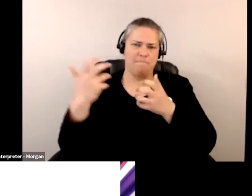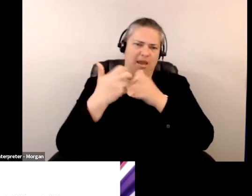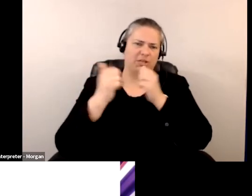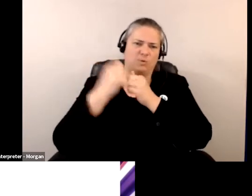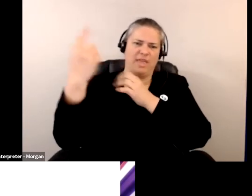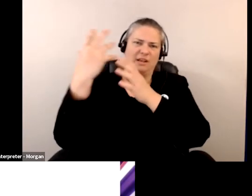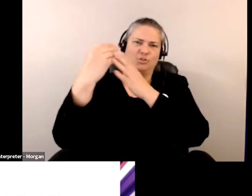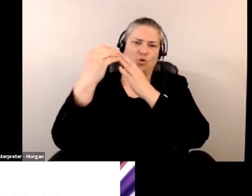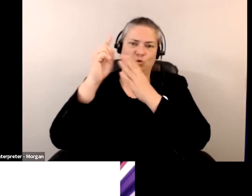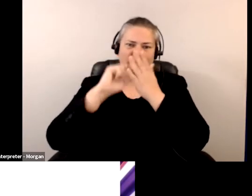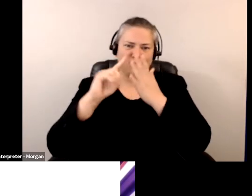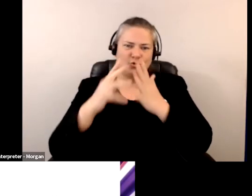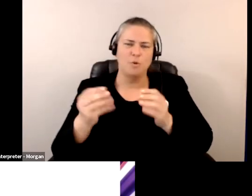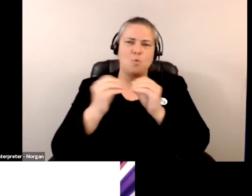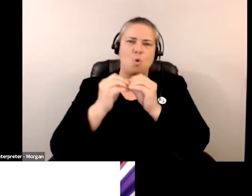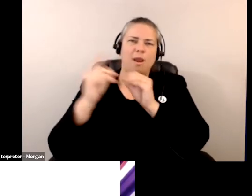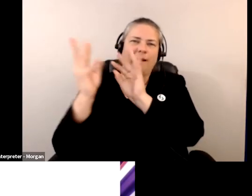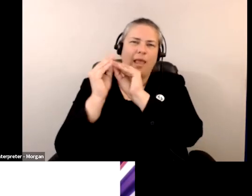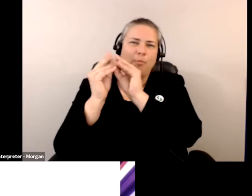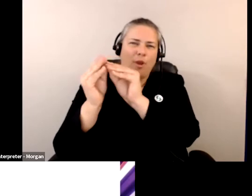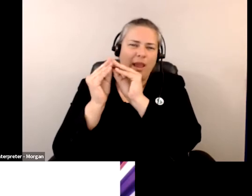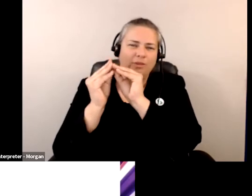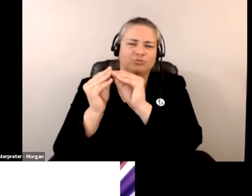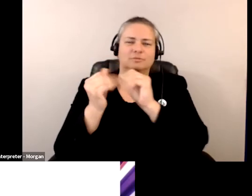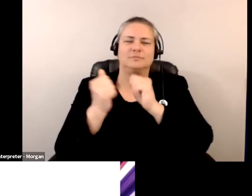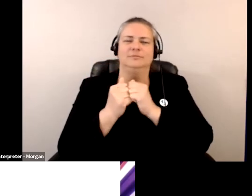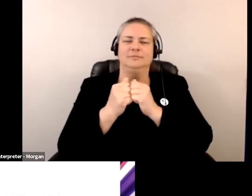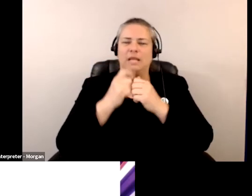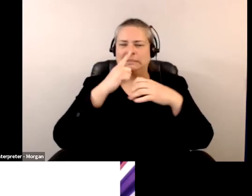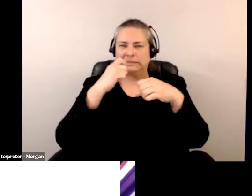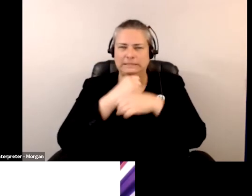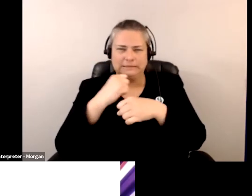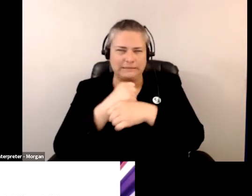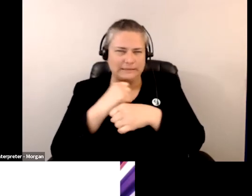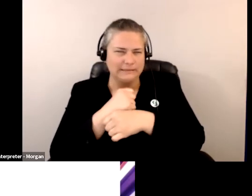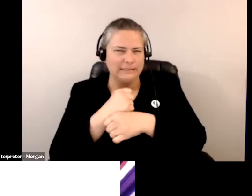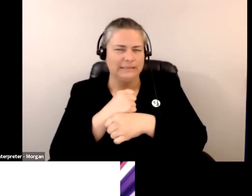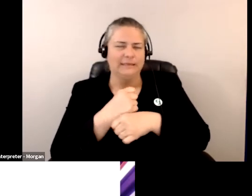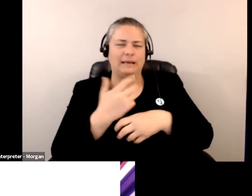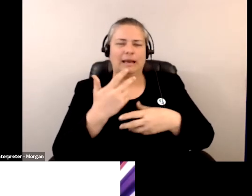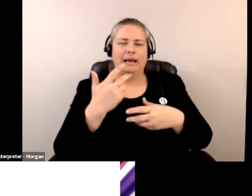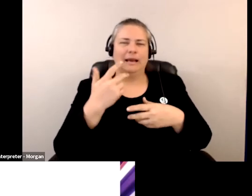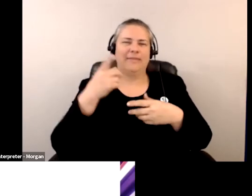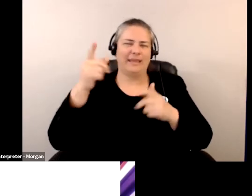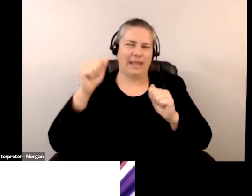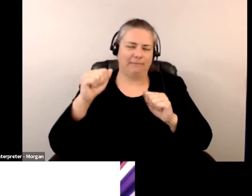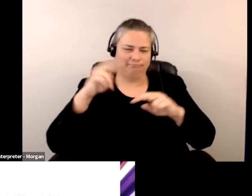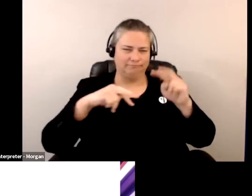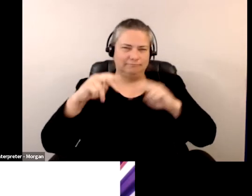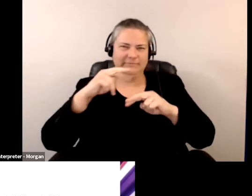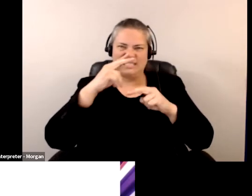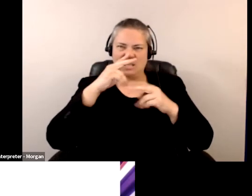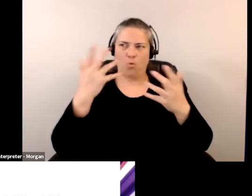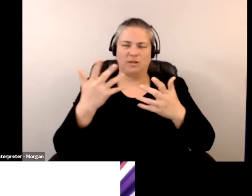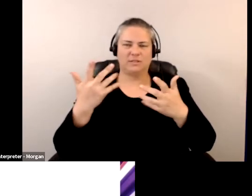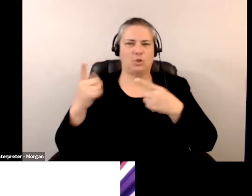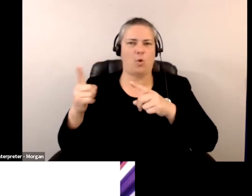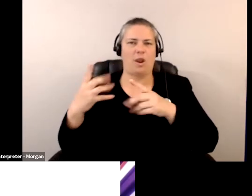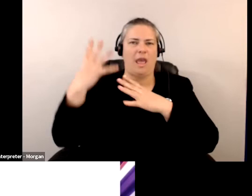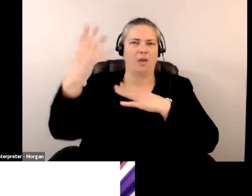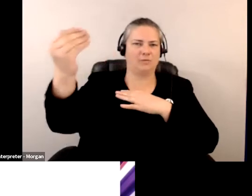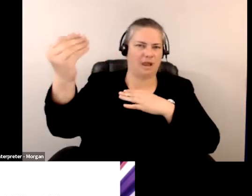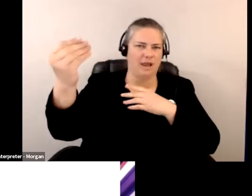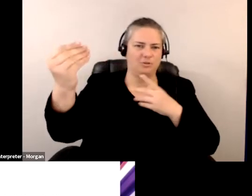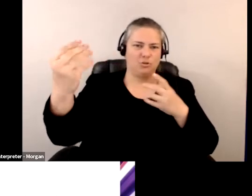collaborative and synergistic activities to improve the work of the center and to keep the center aware of what's going on outside of the